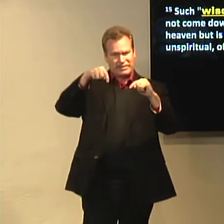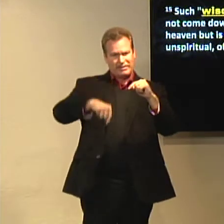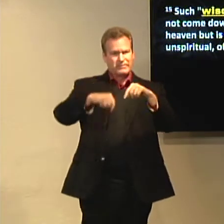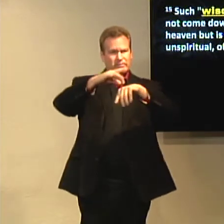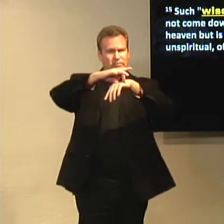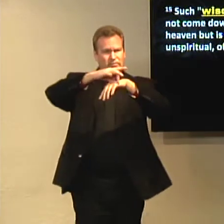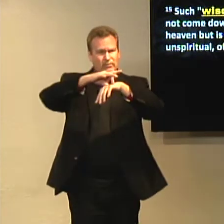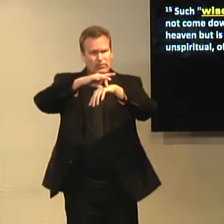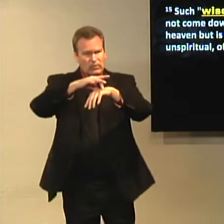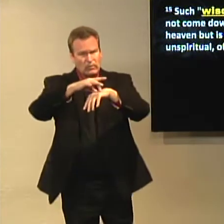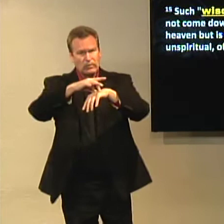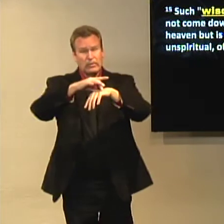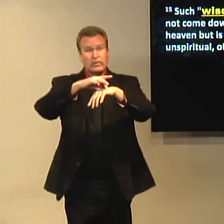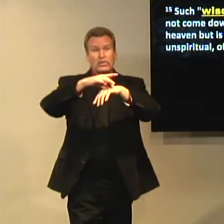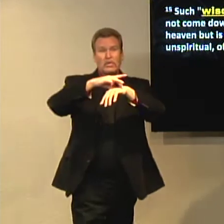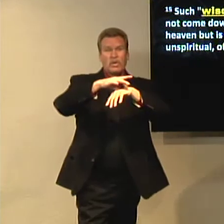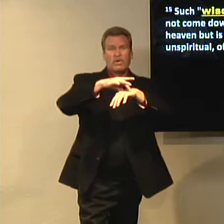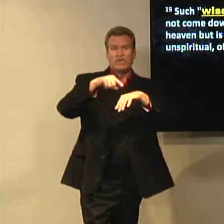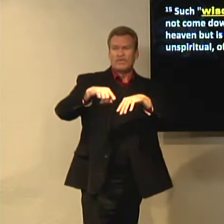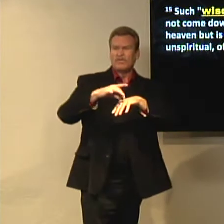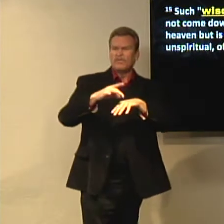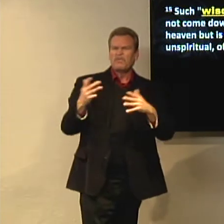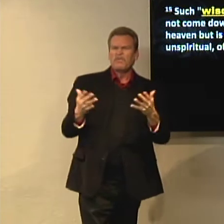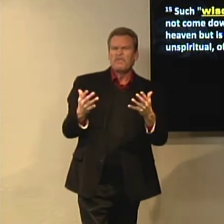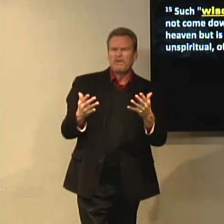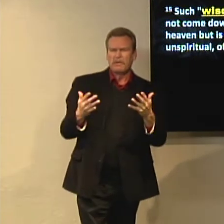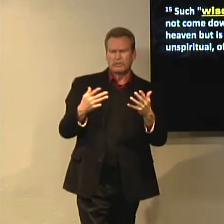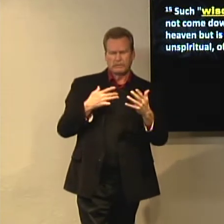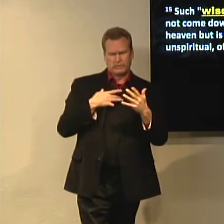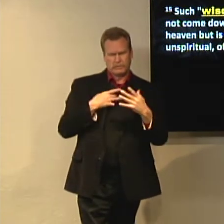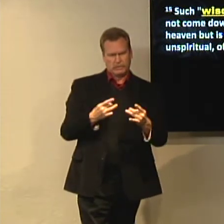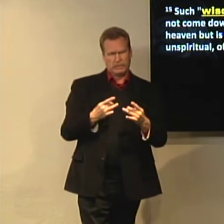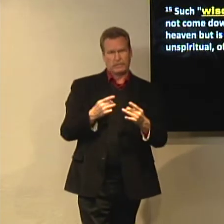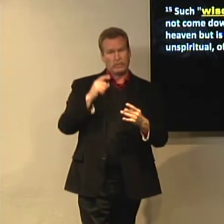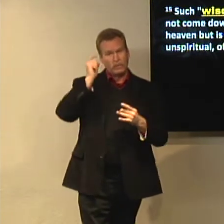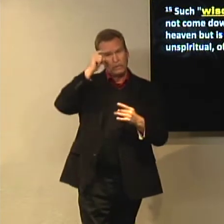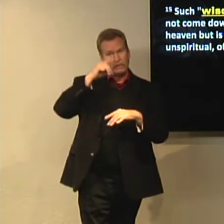right now on what this kind of wisdom that is earthly.